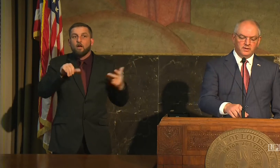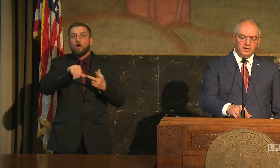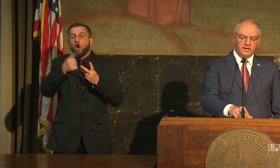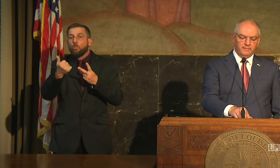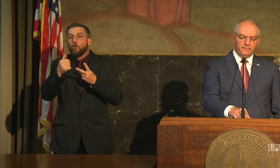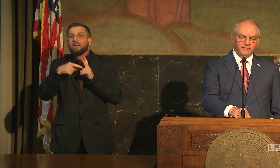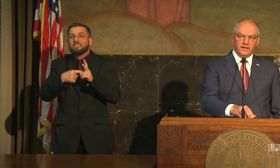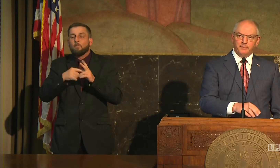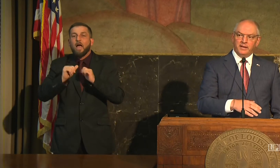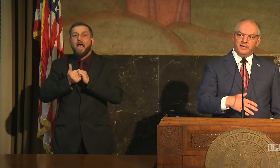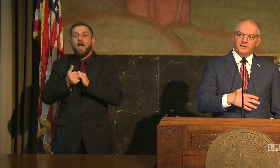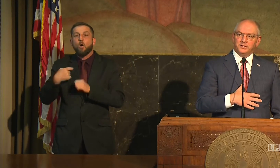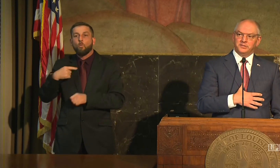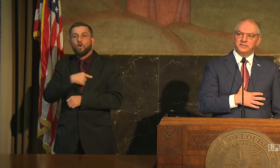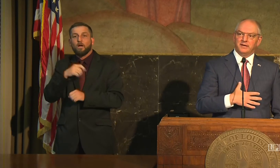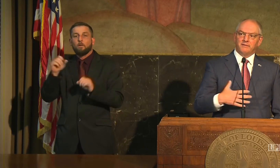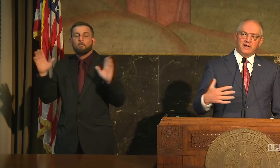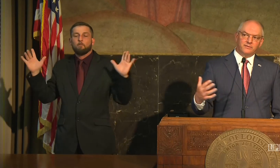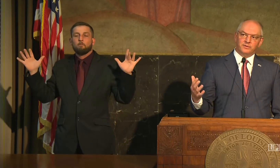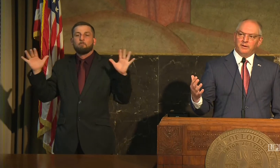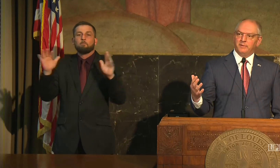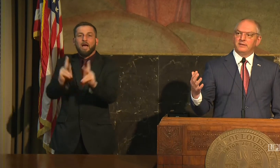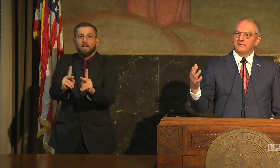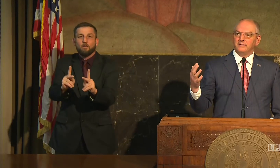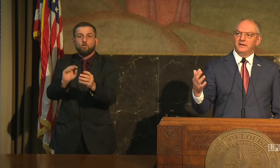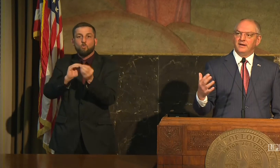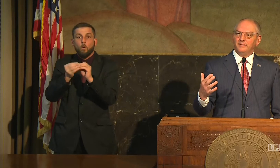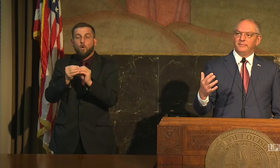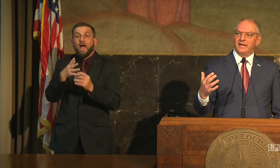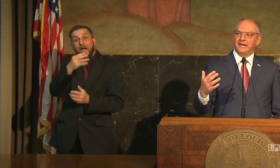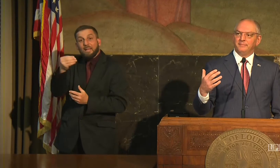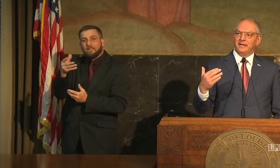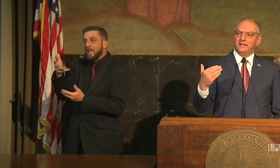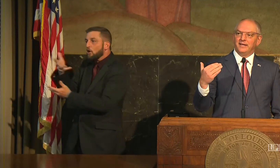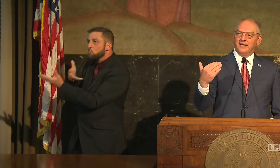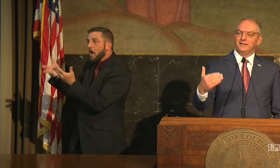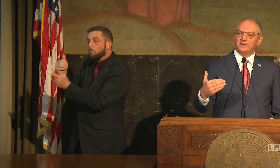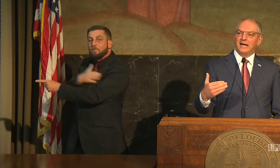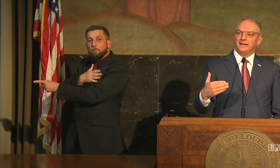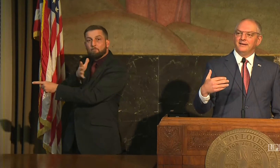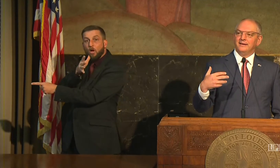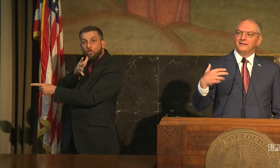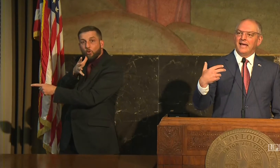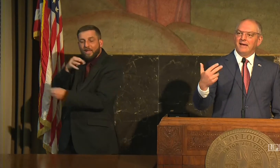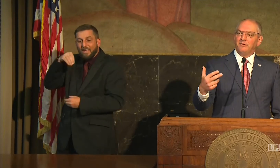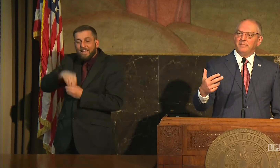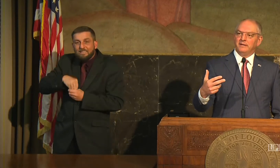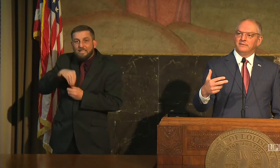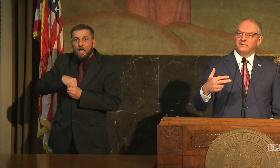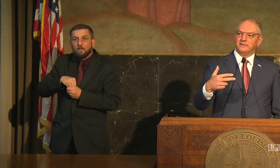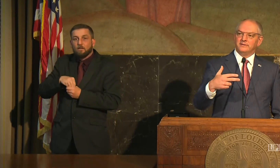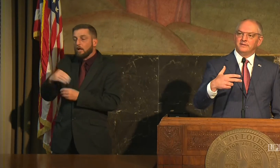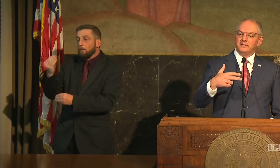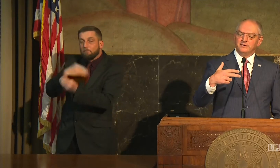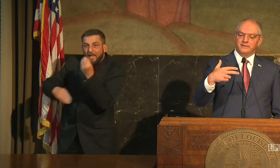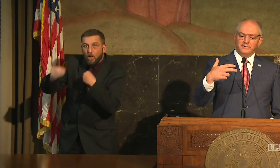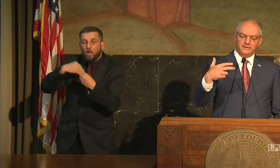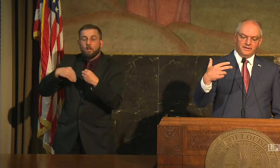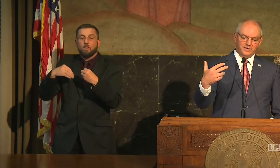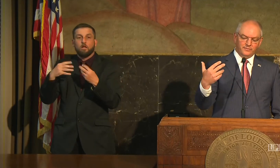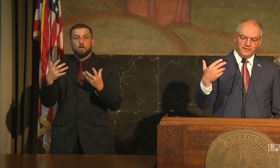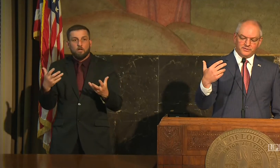normal. The ability to just interact with my mother and being inside, to have a meal,